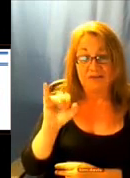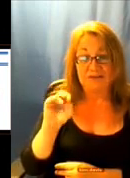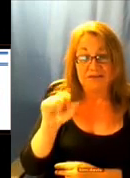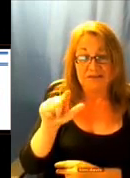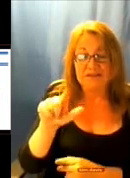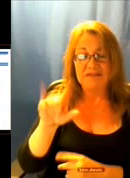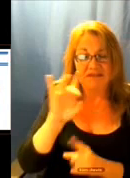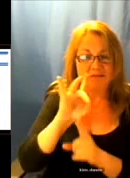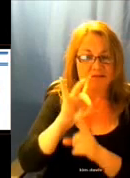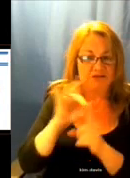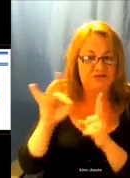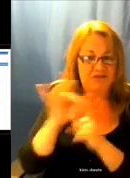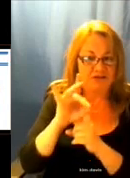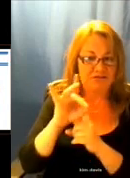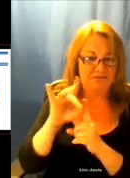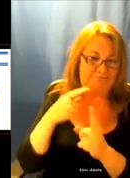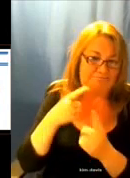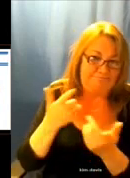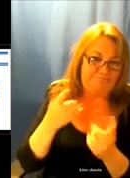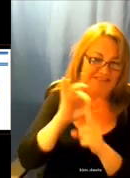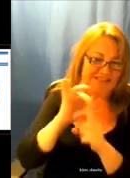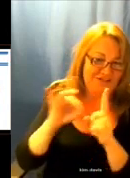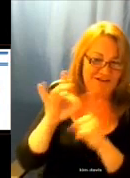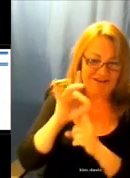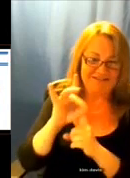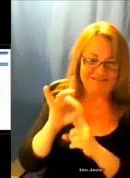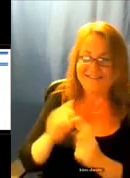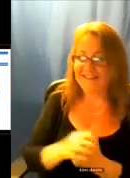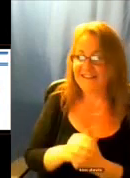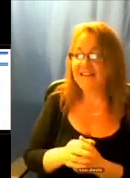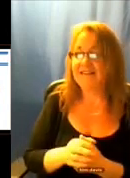Section 8, Section 8 Housing,